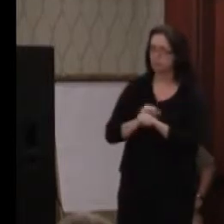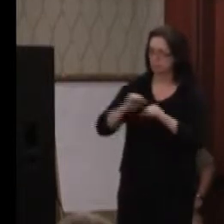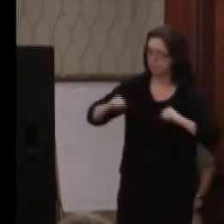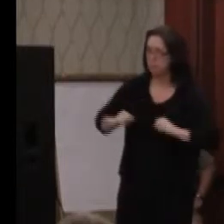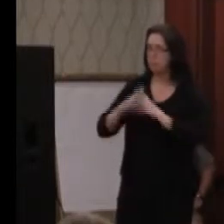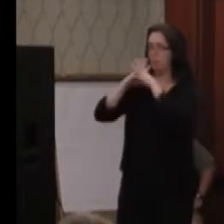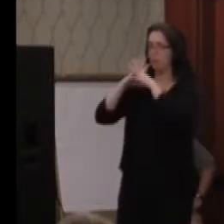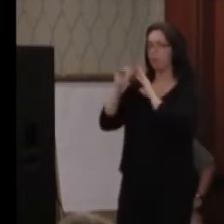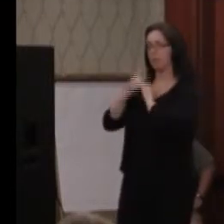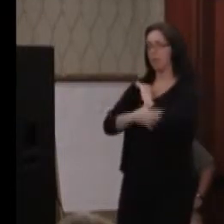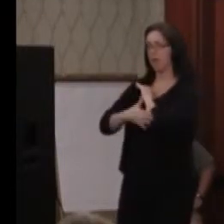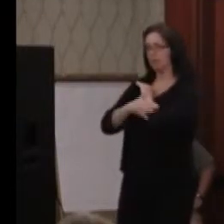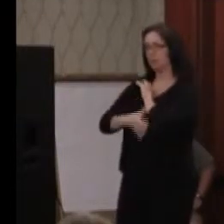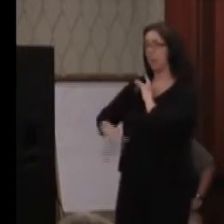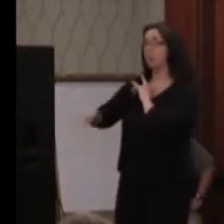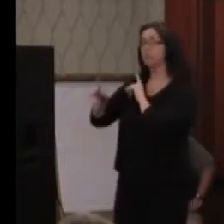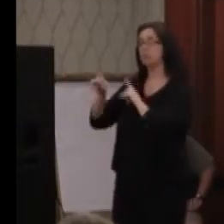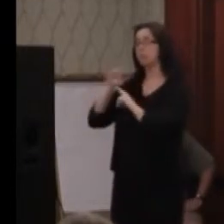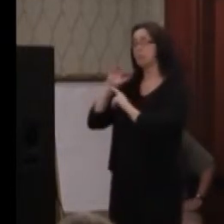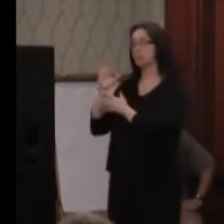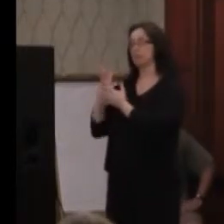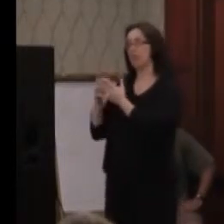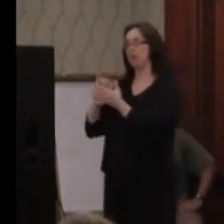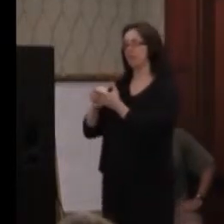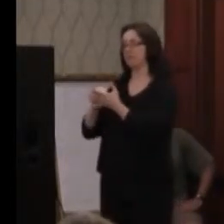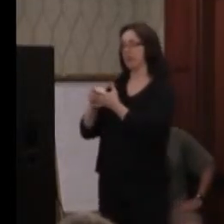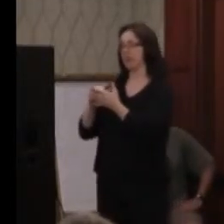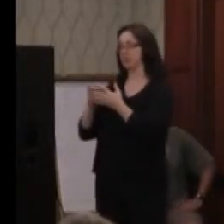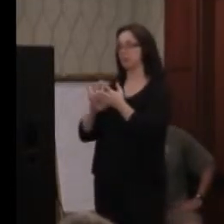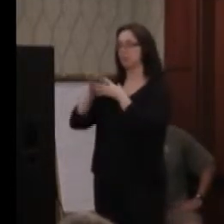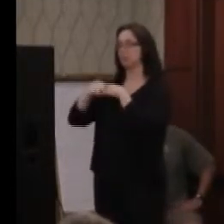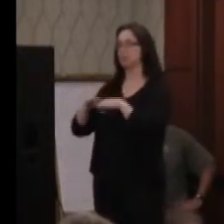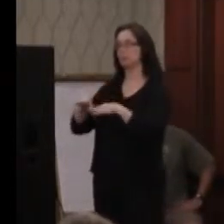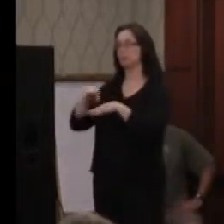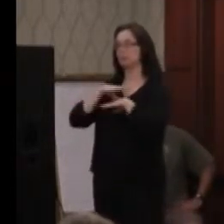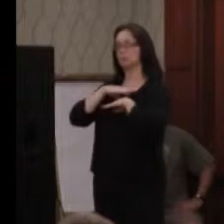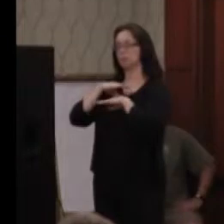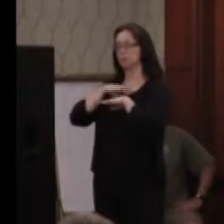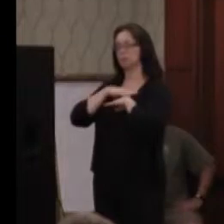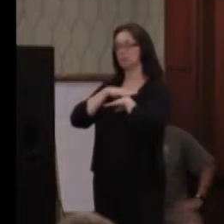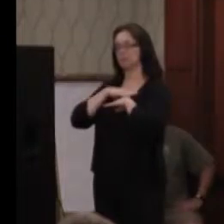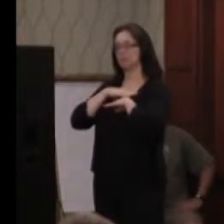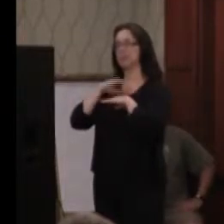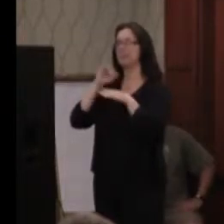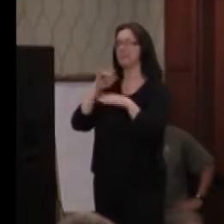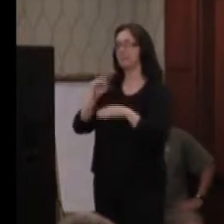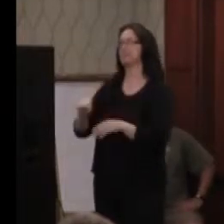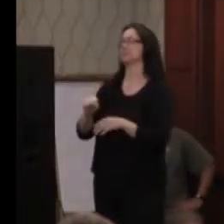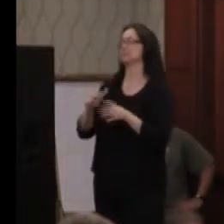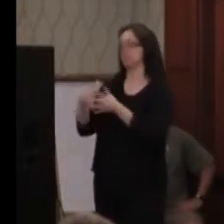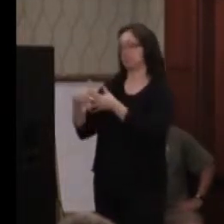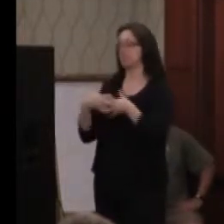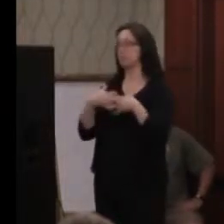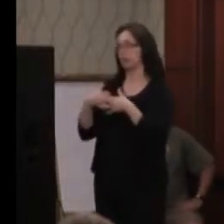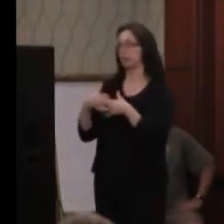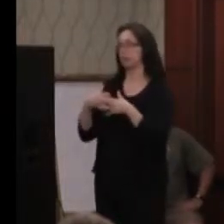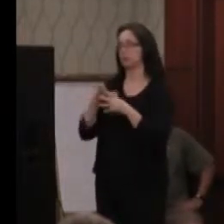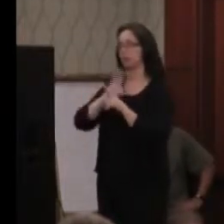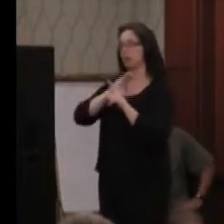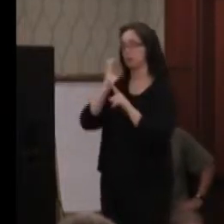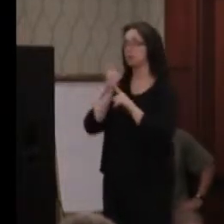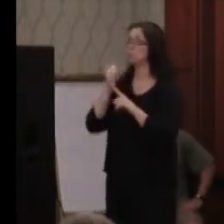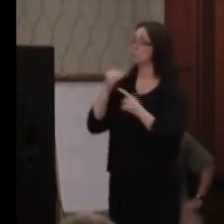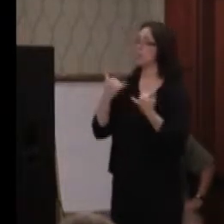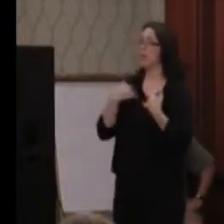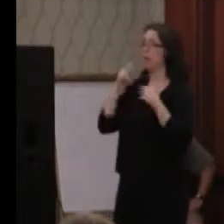all of those stories are part of the patchwork quilt that is American culture. So